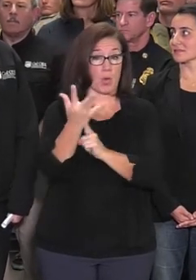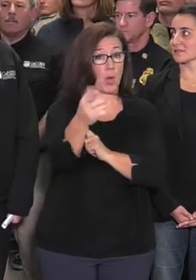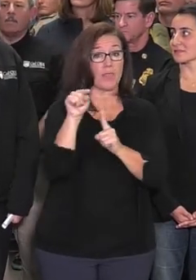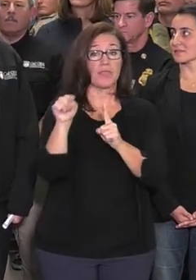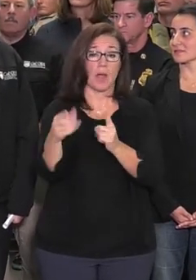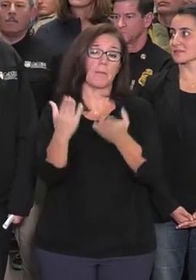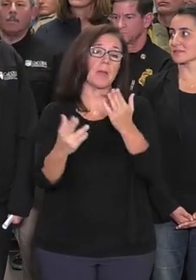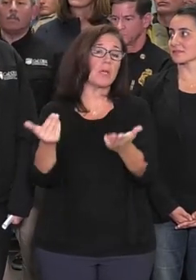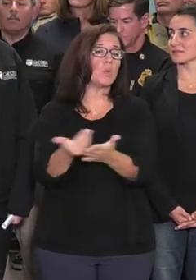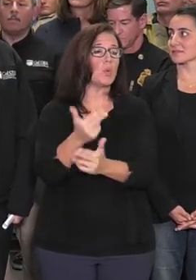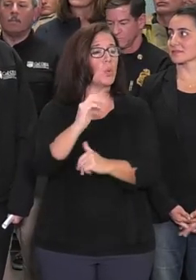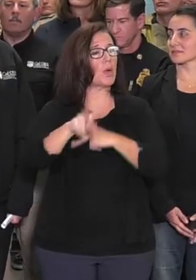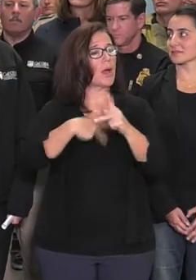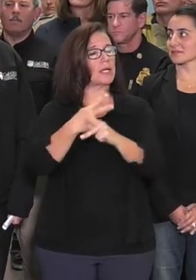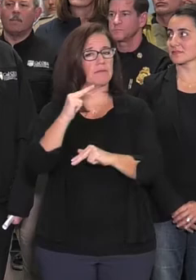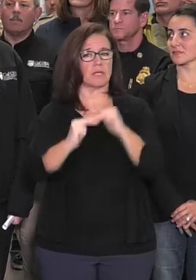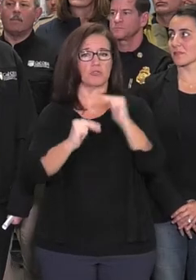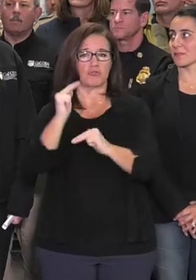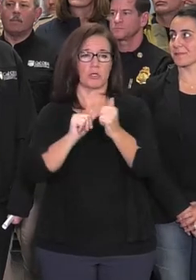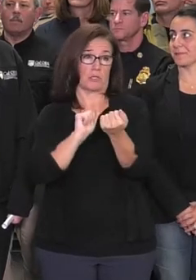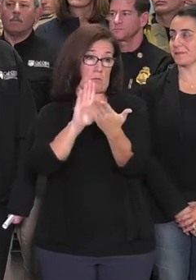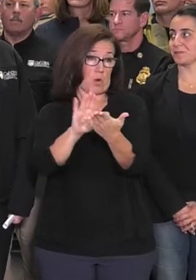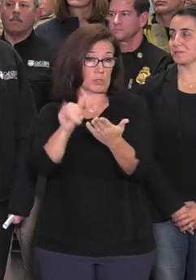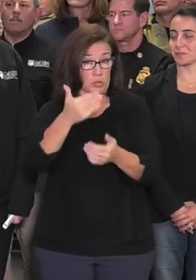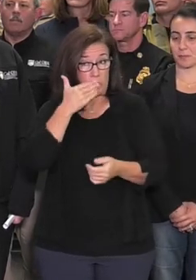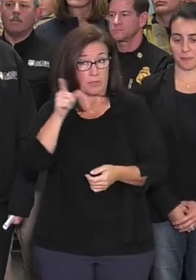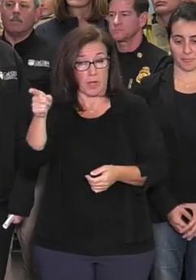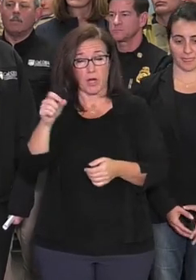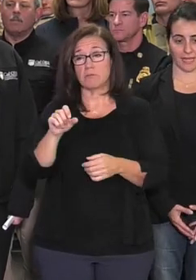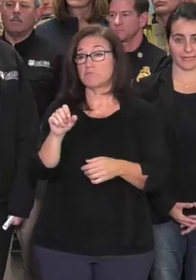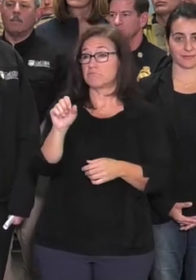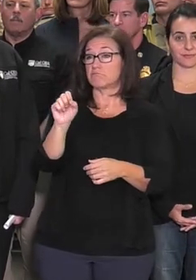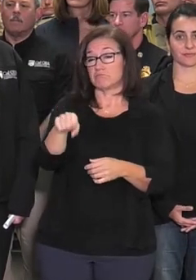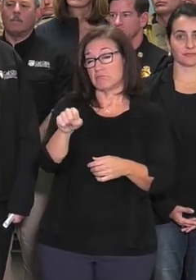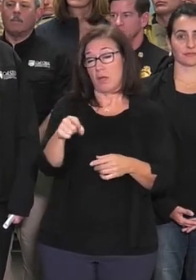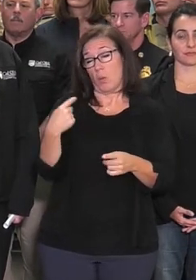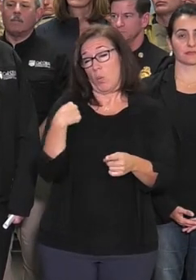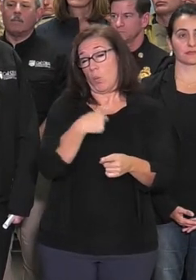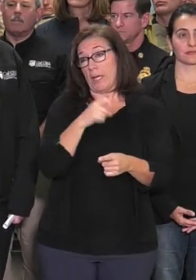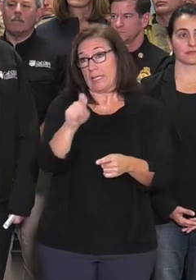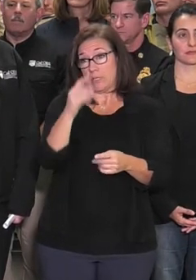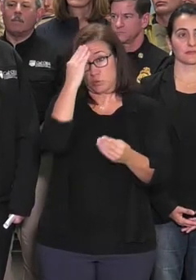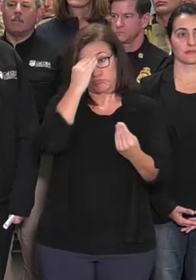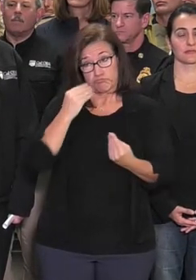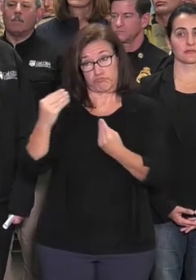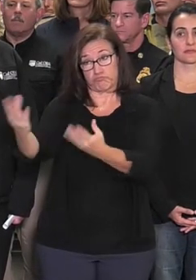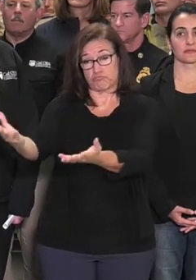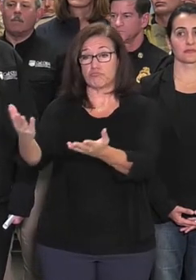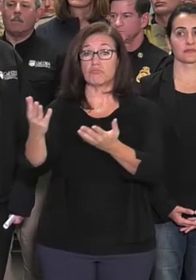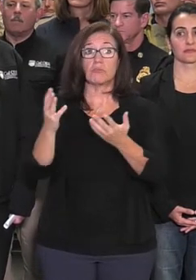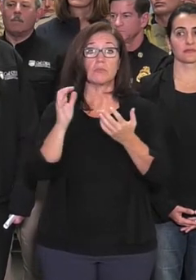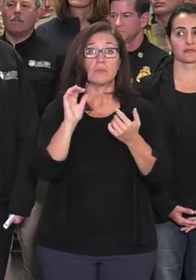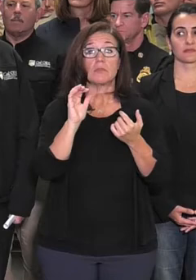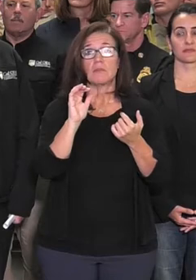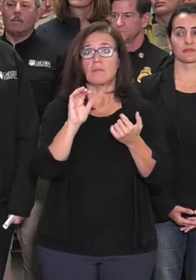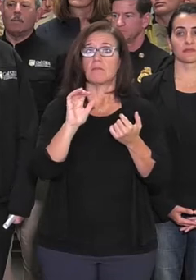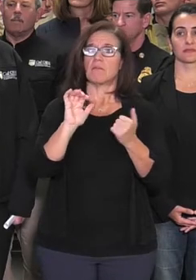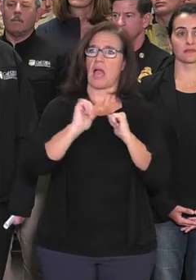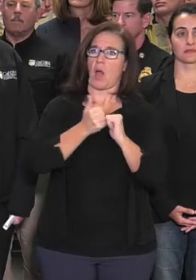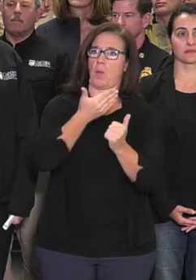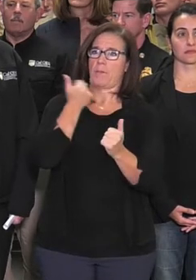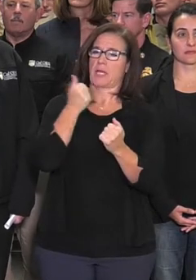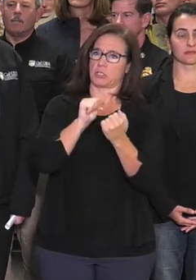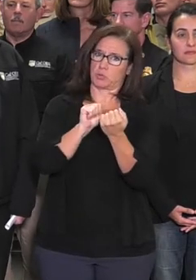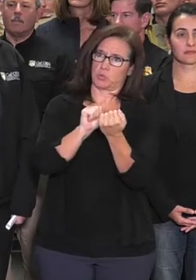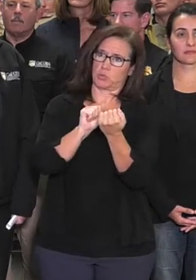Well, I think we ought to have a lot of information to every homeowner and potential homeowner on the best way to build